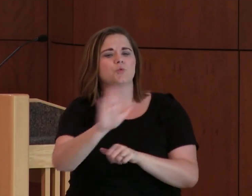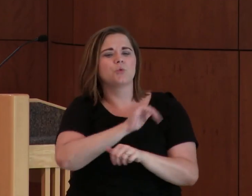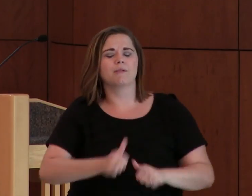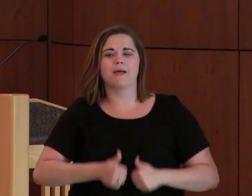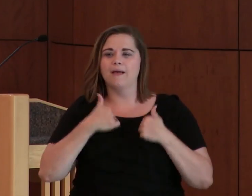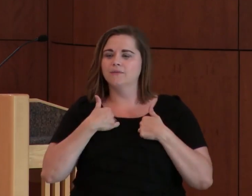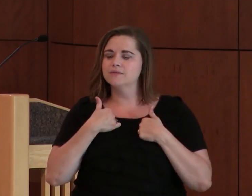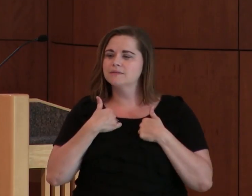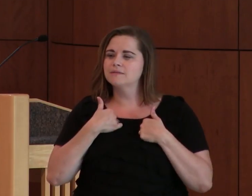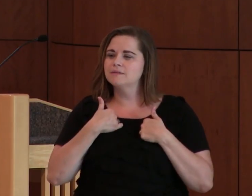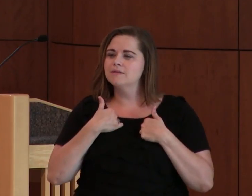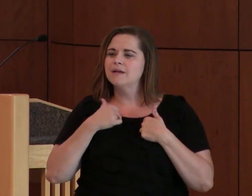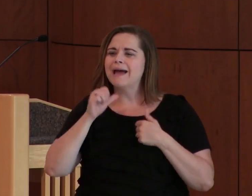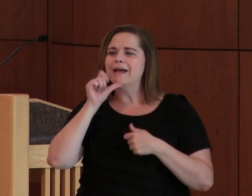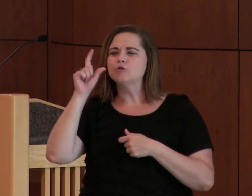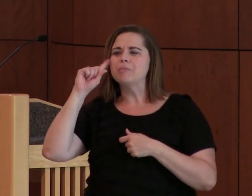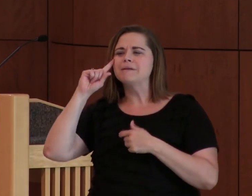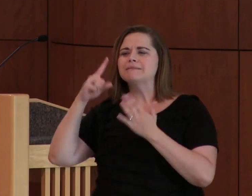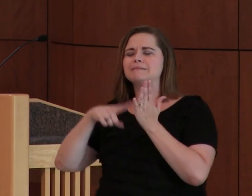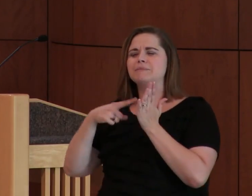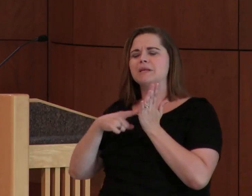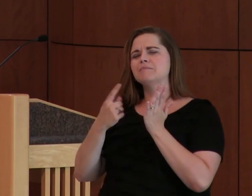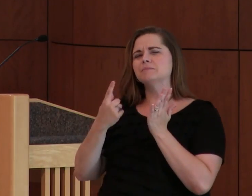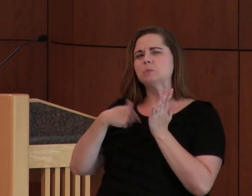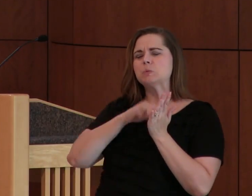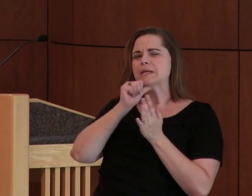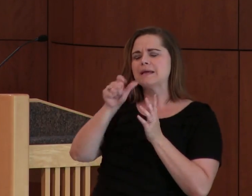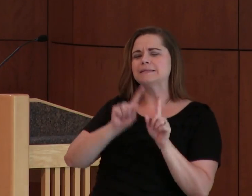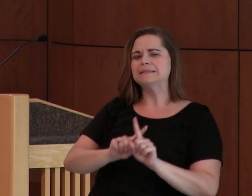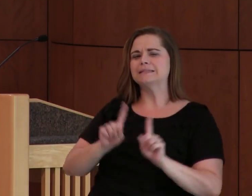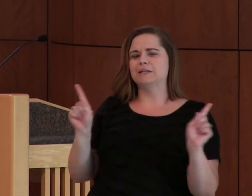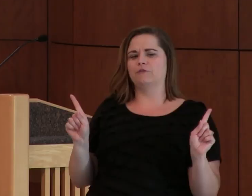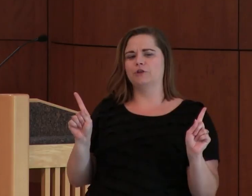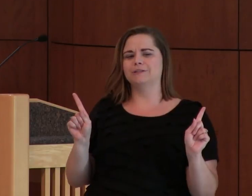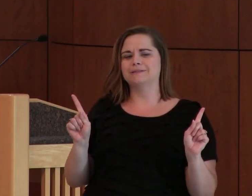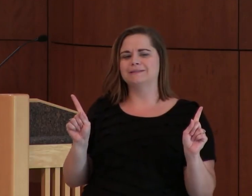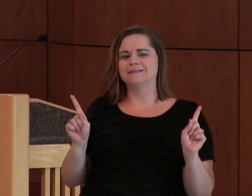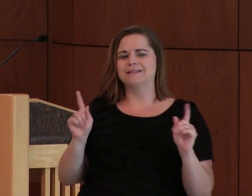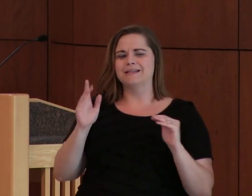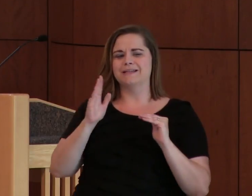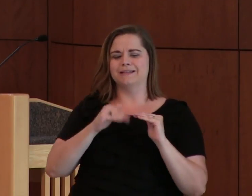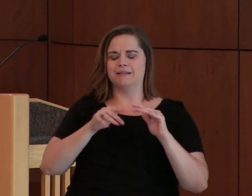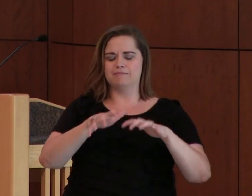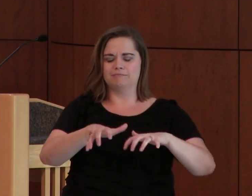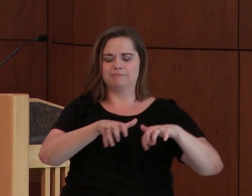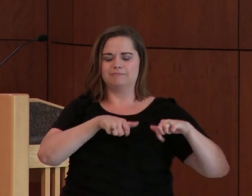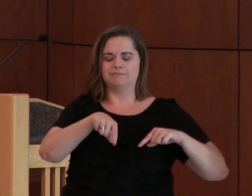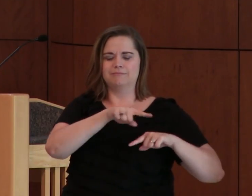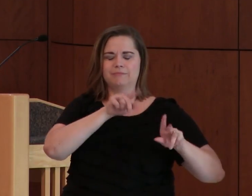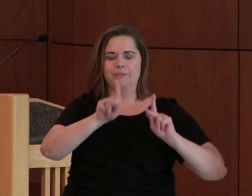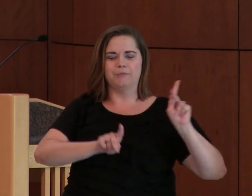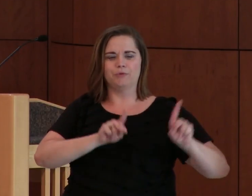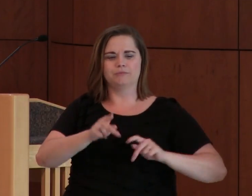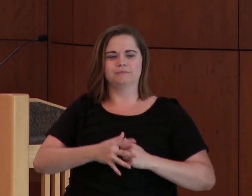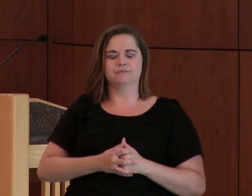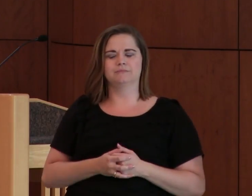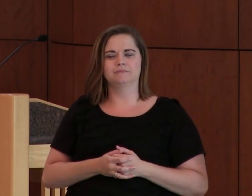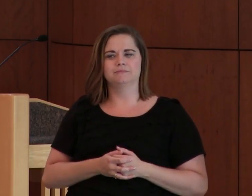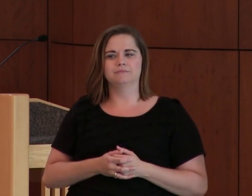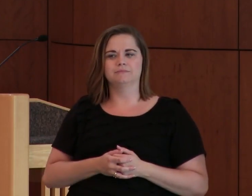I don't think at times we are all that different from those who bring this woman before Jesus. We are